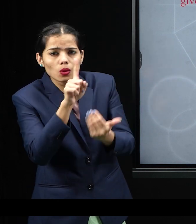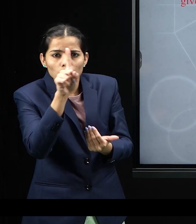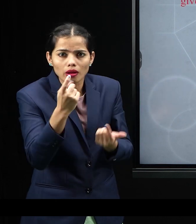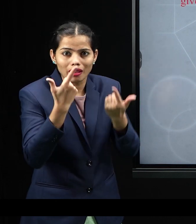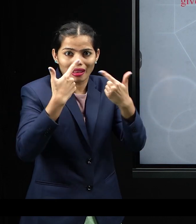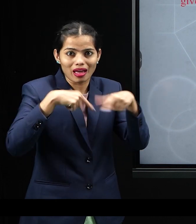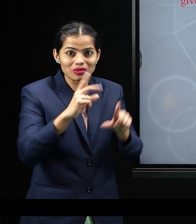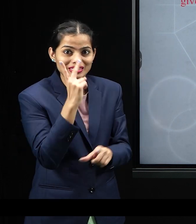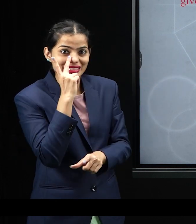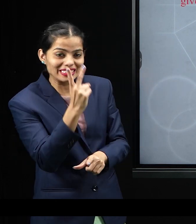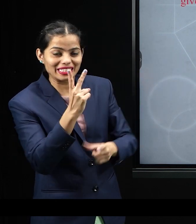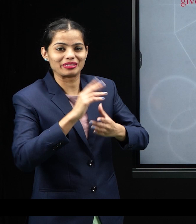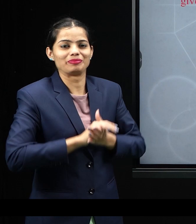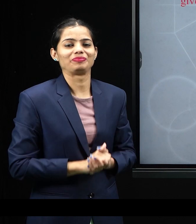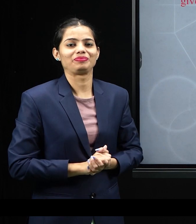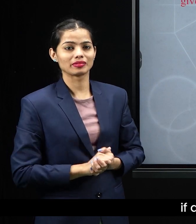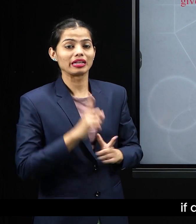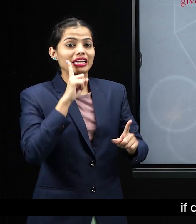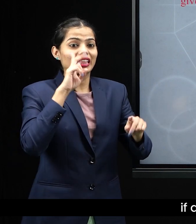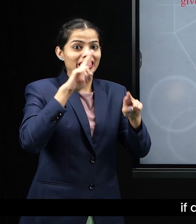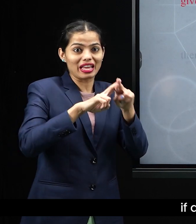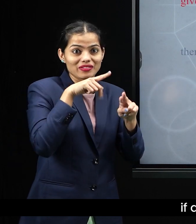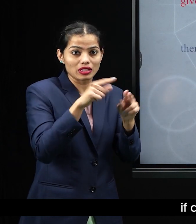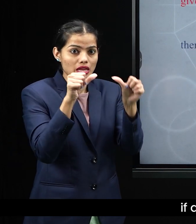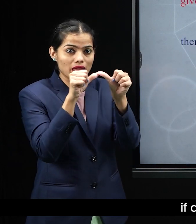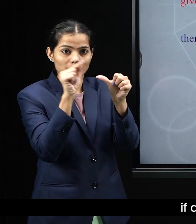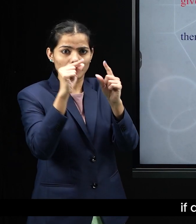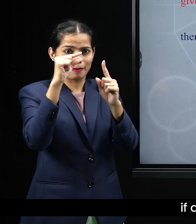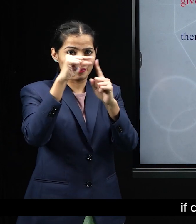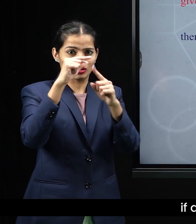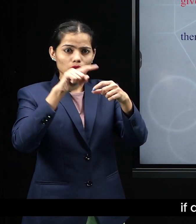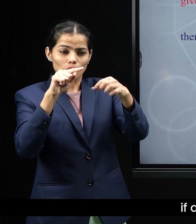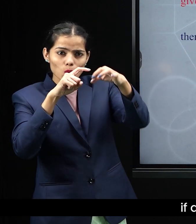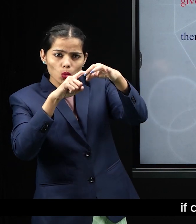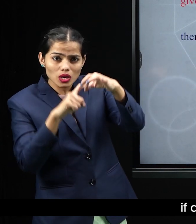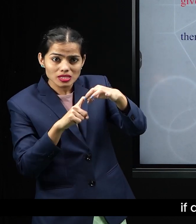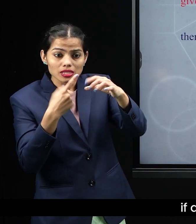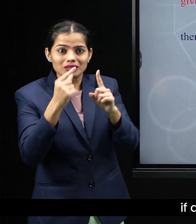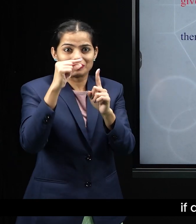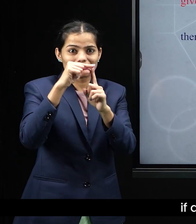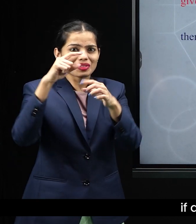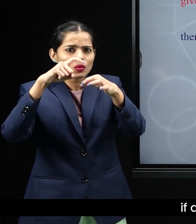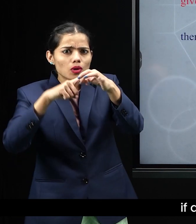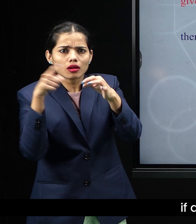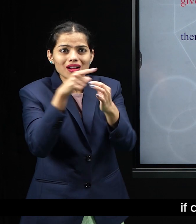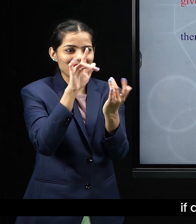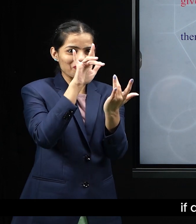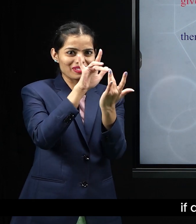number? Let us see. If A is equal to P by Q, P and Q integers and